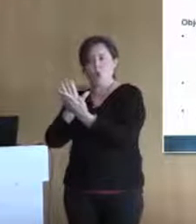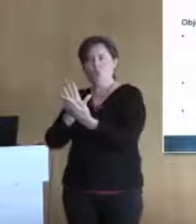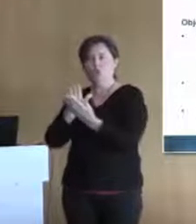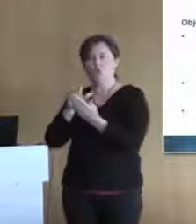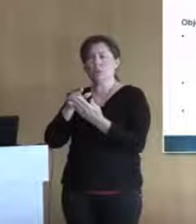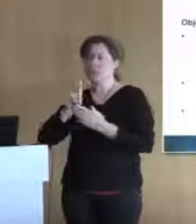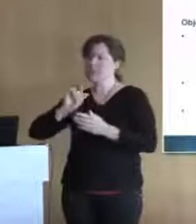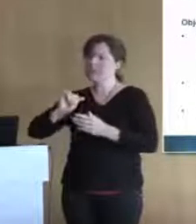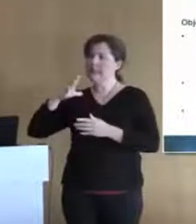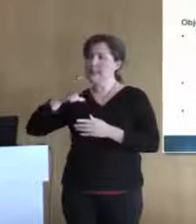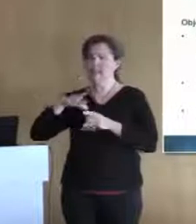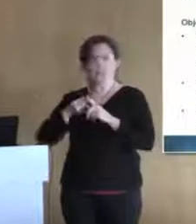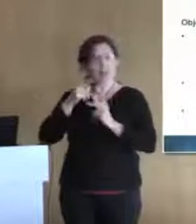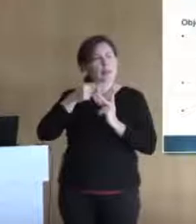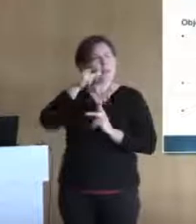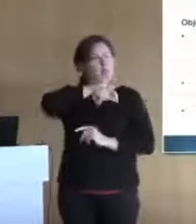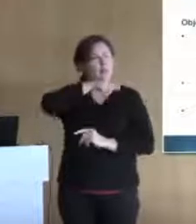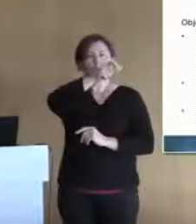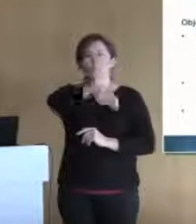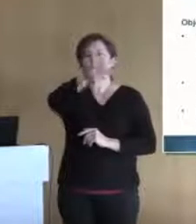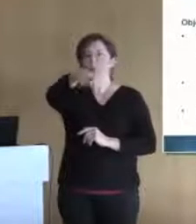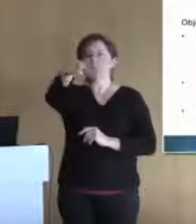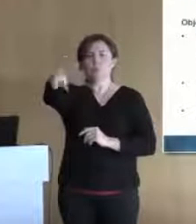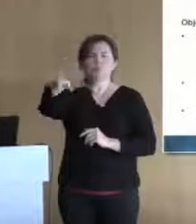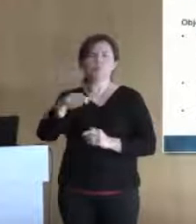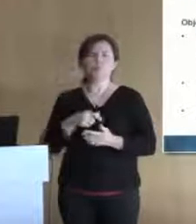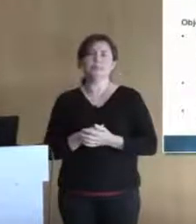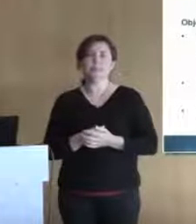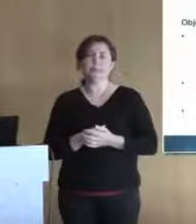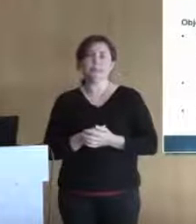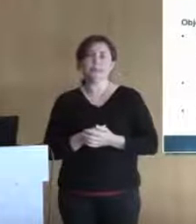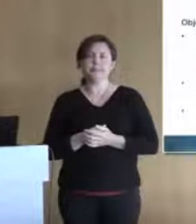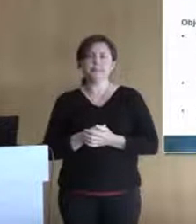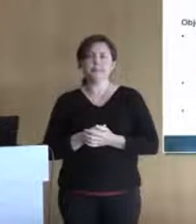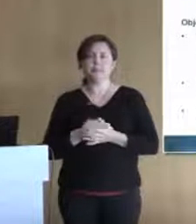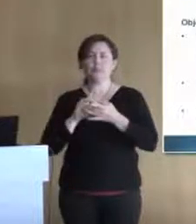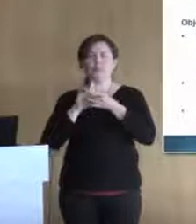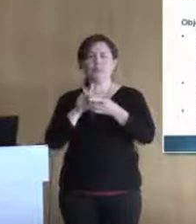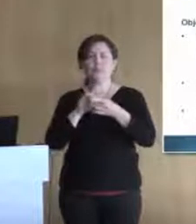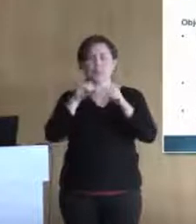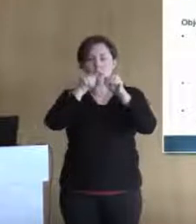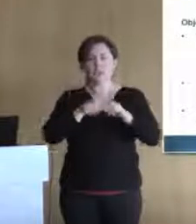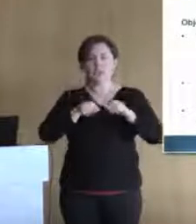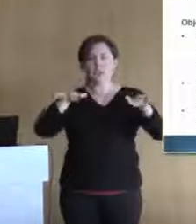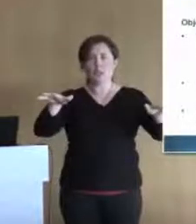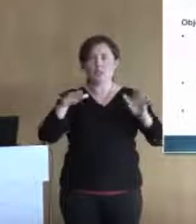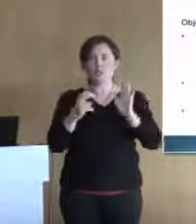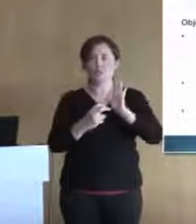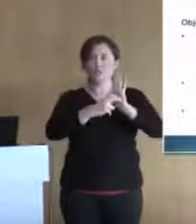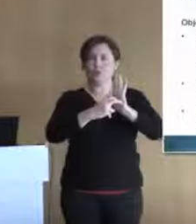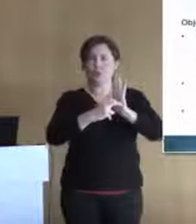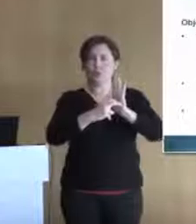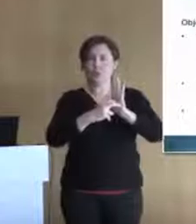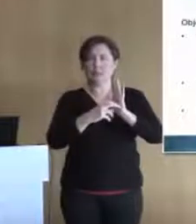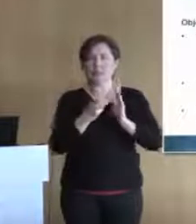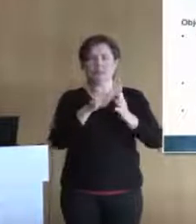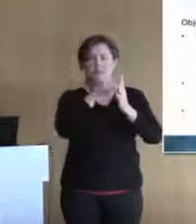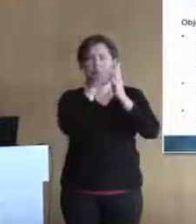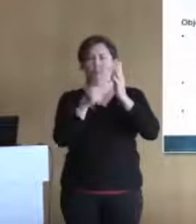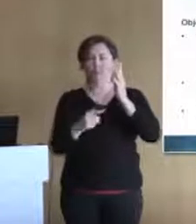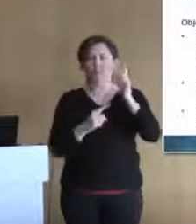person approaches a very diverse service system, how do they get a common approach to their needs